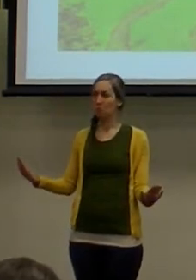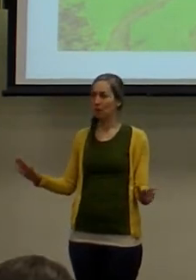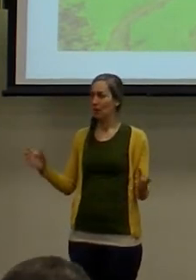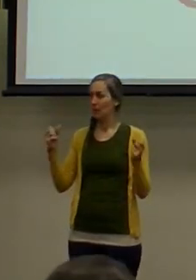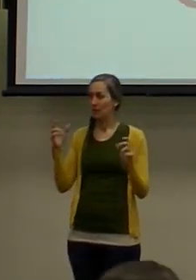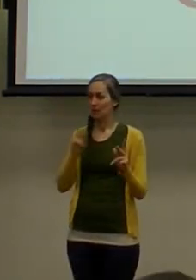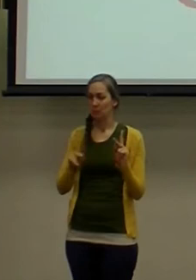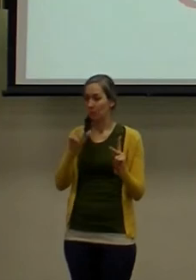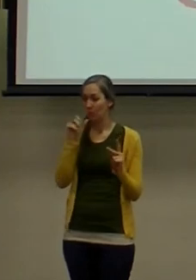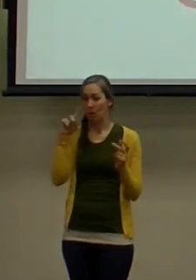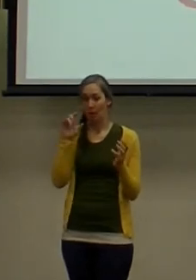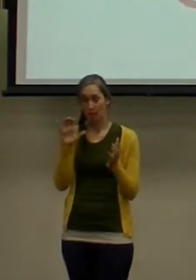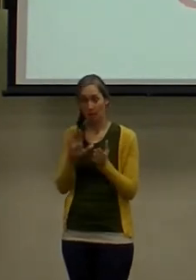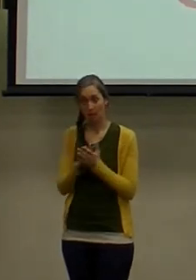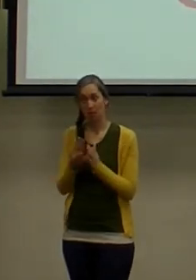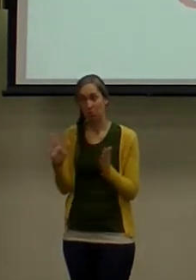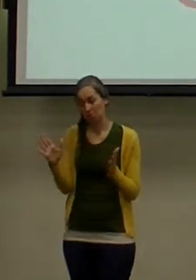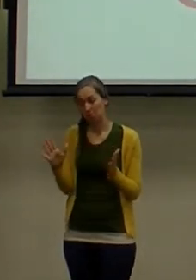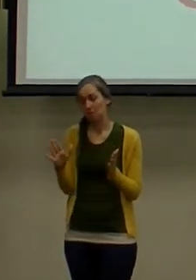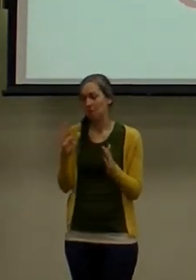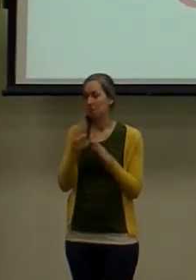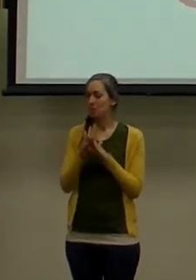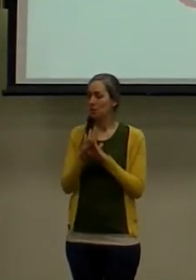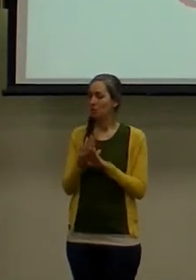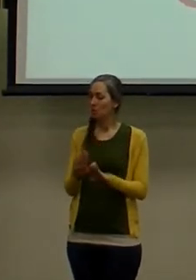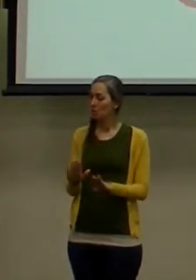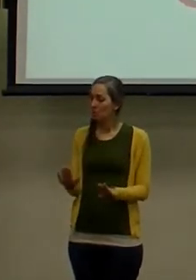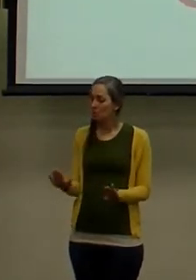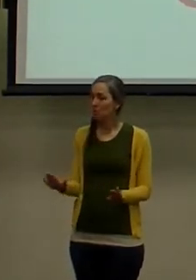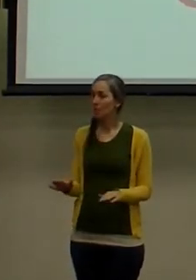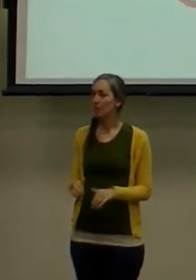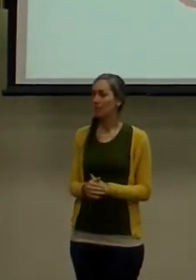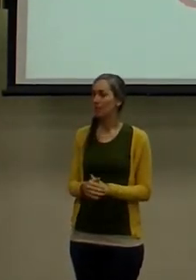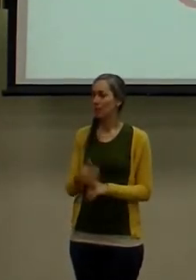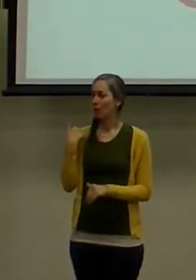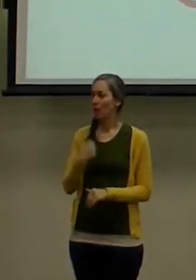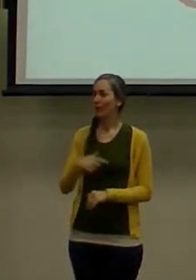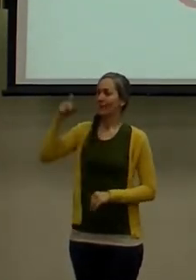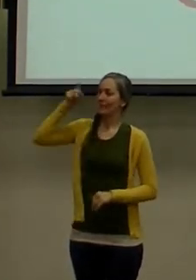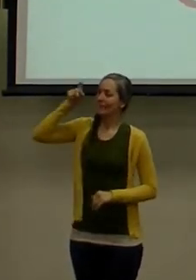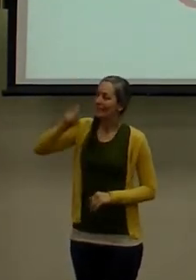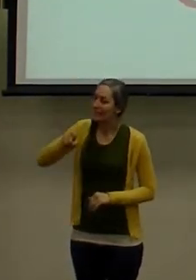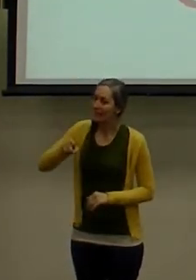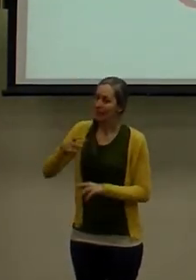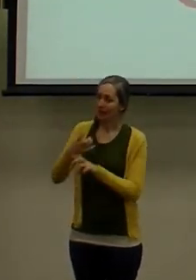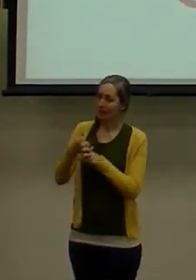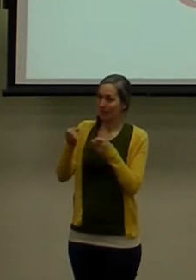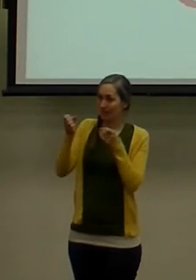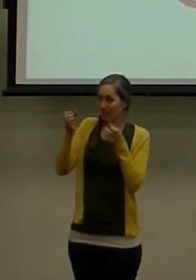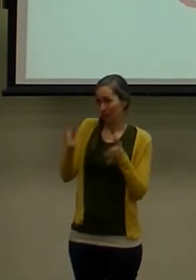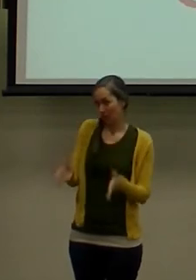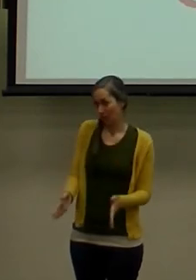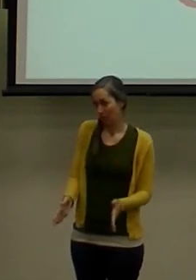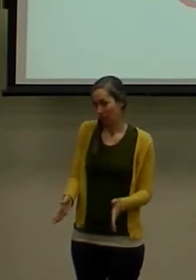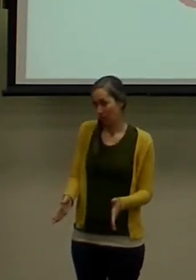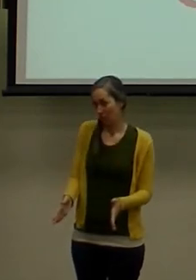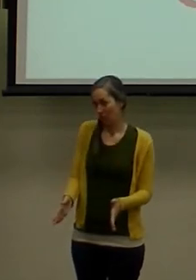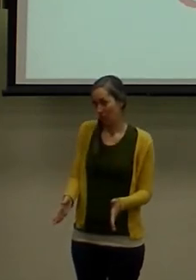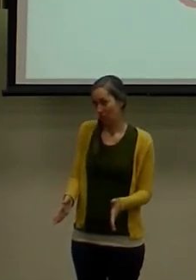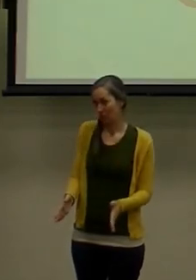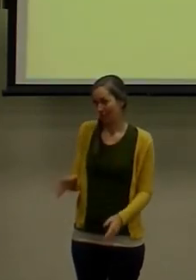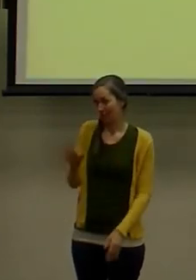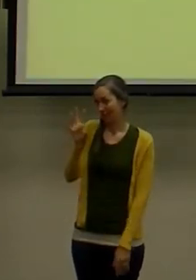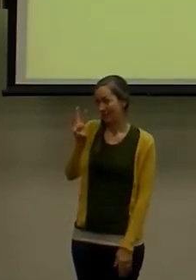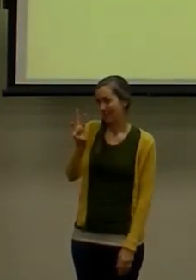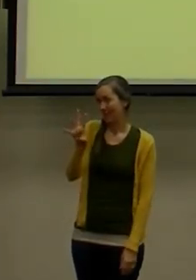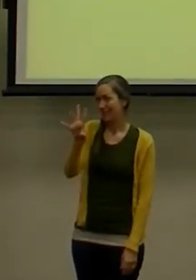don't believe it. But anyway, we need Savior. We need Savior. 67